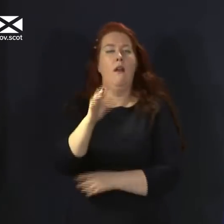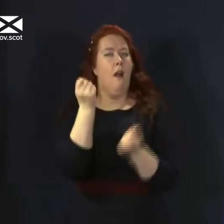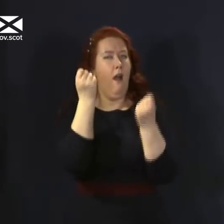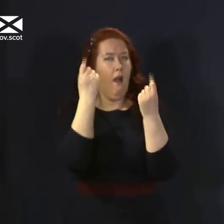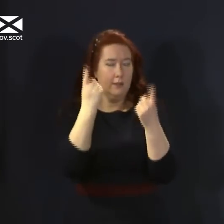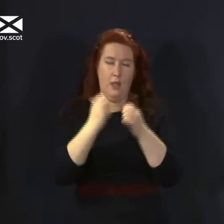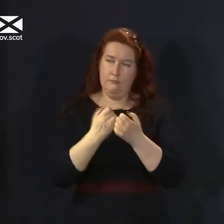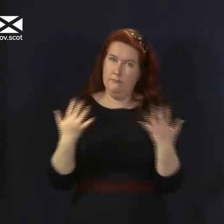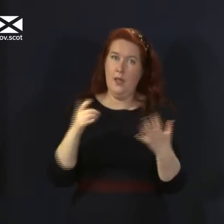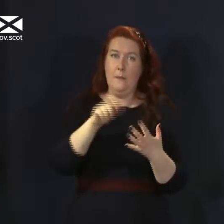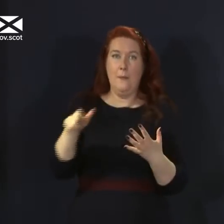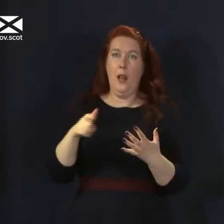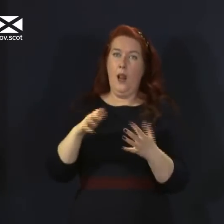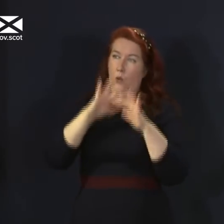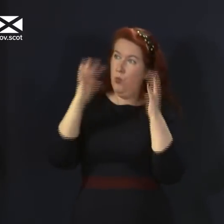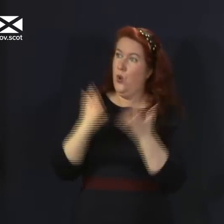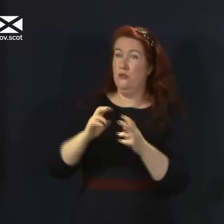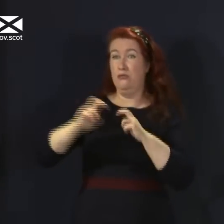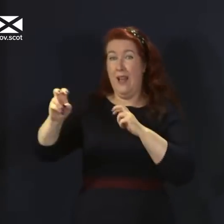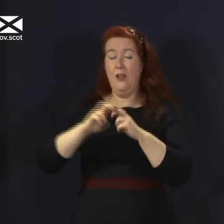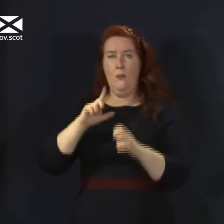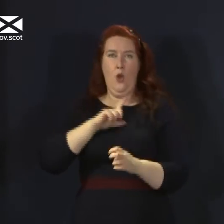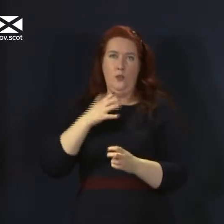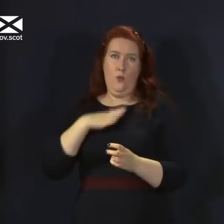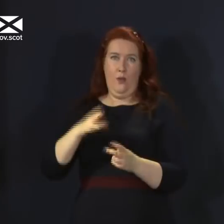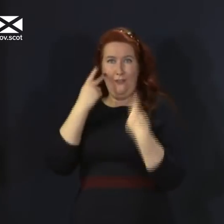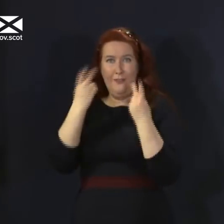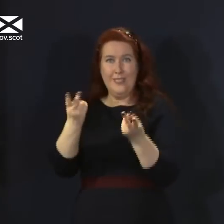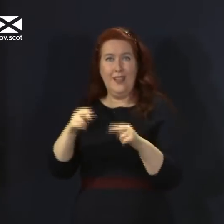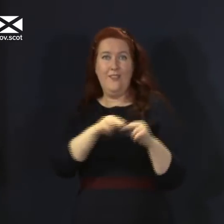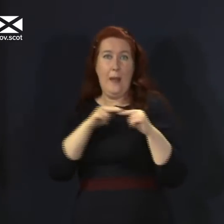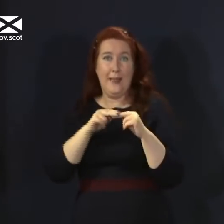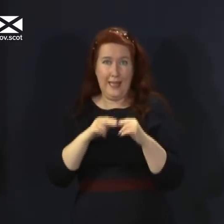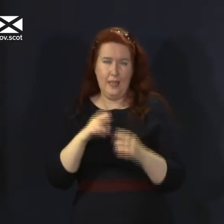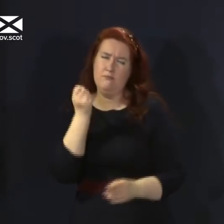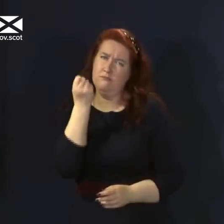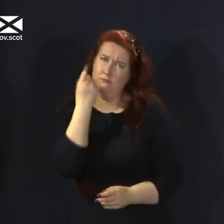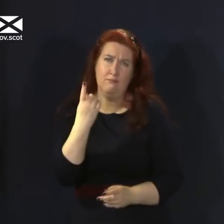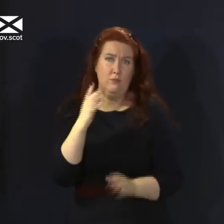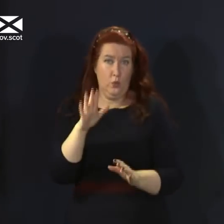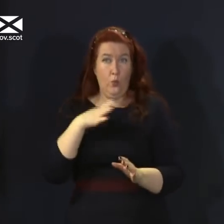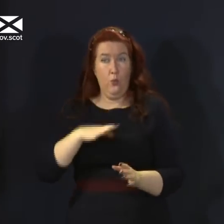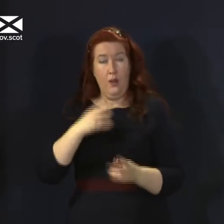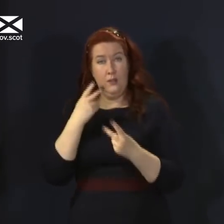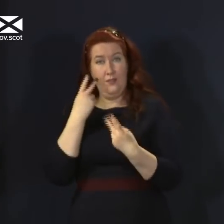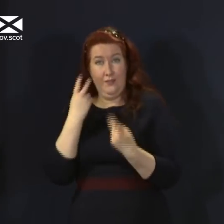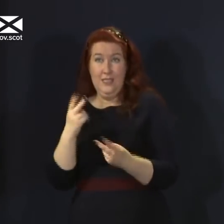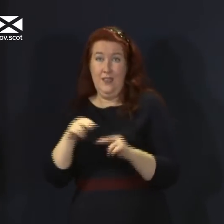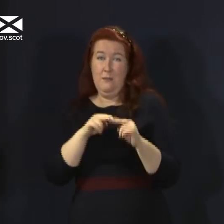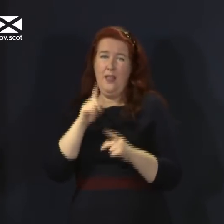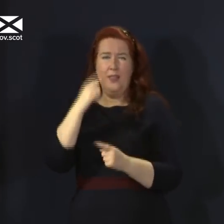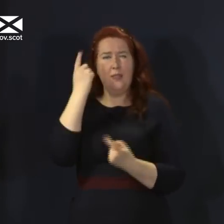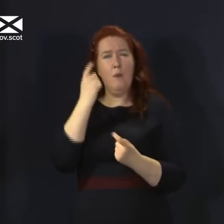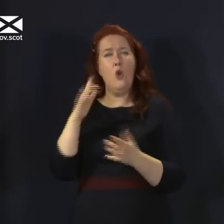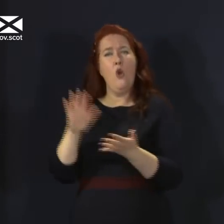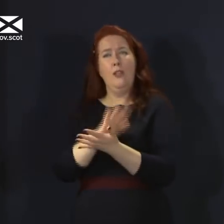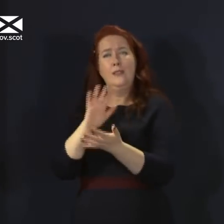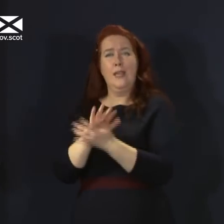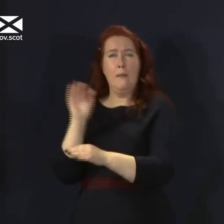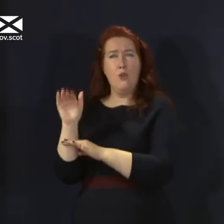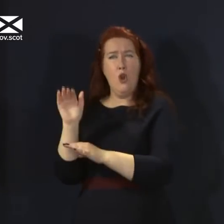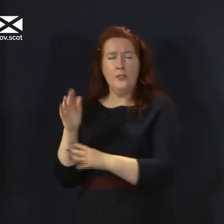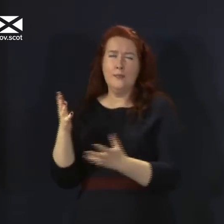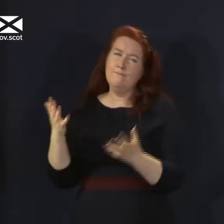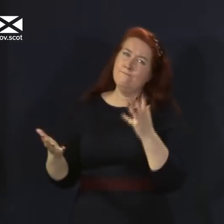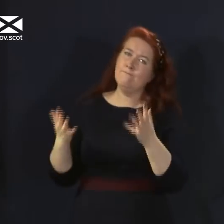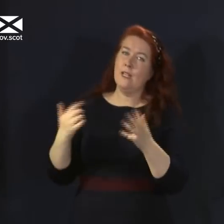international travel is about family connections, and it's understandable that people may want to travel for that. But when it comes to holidays abroad, my